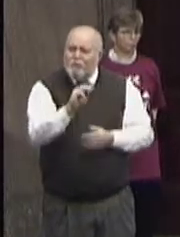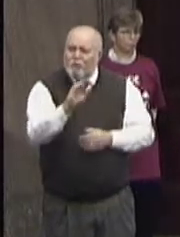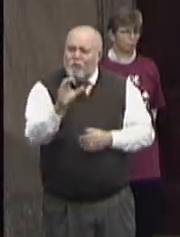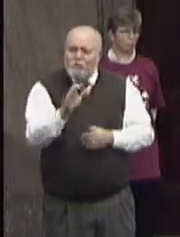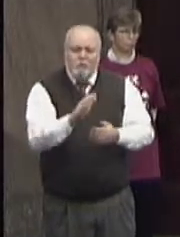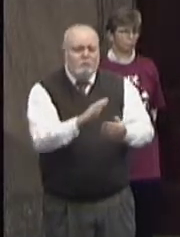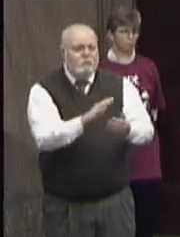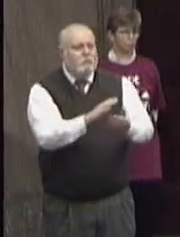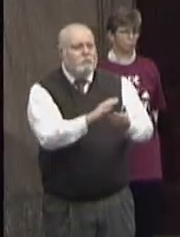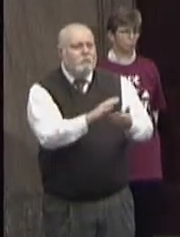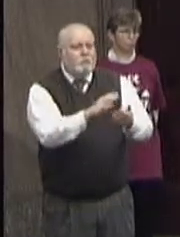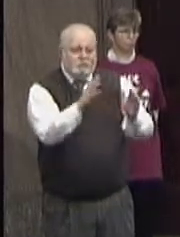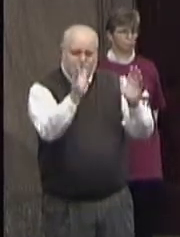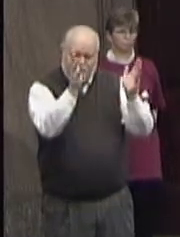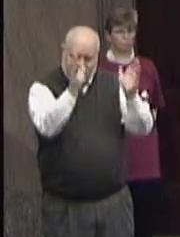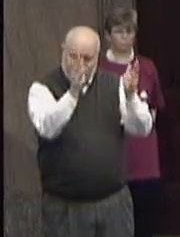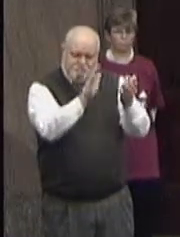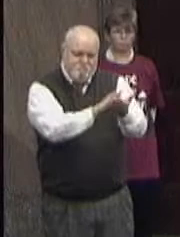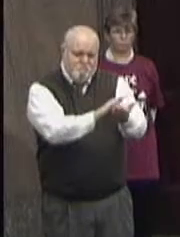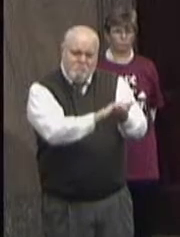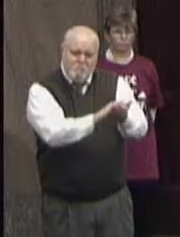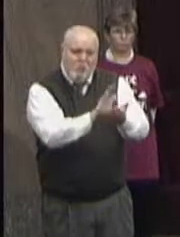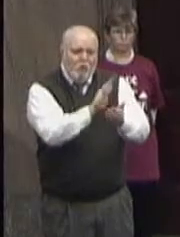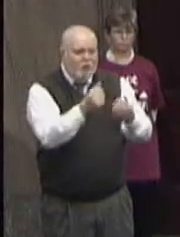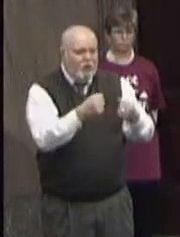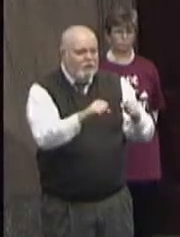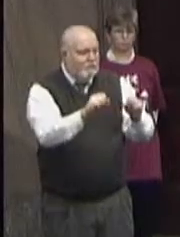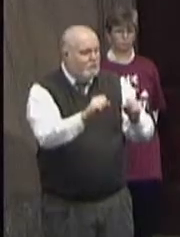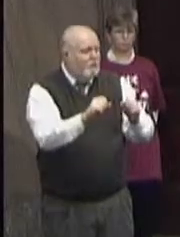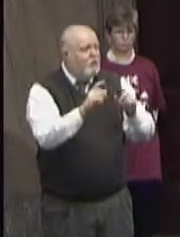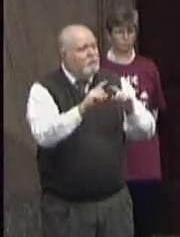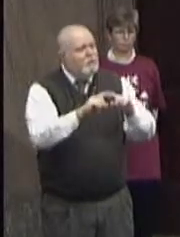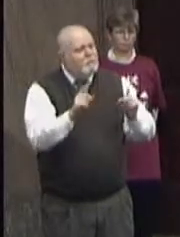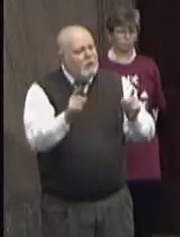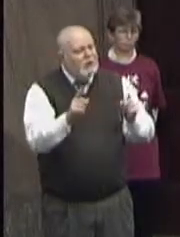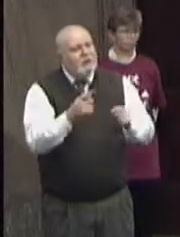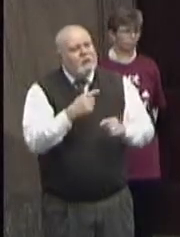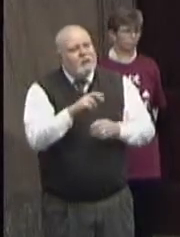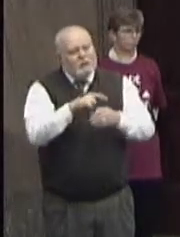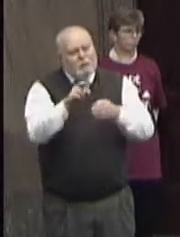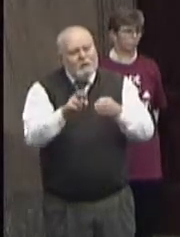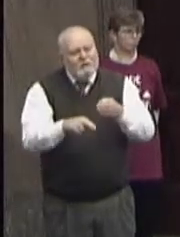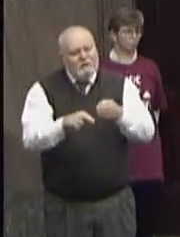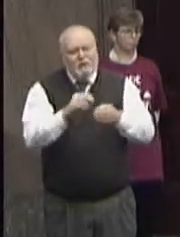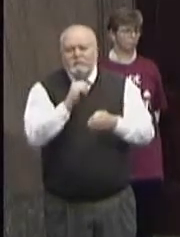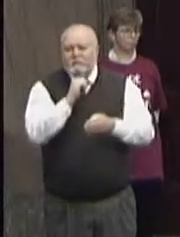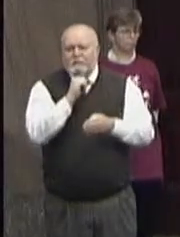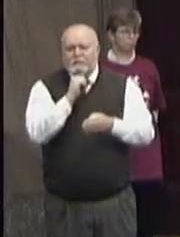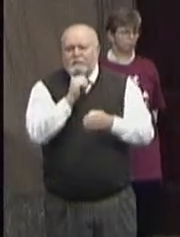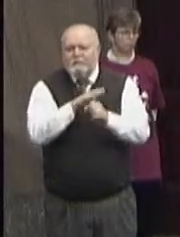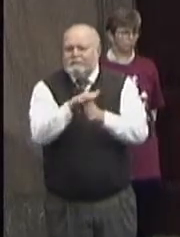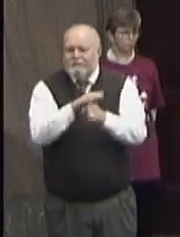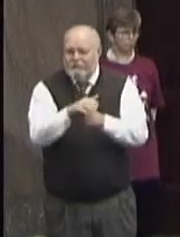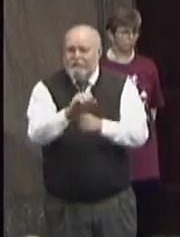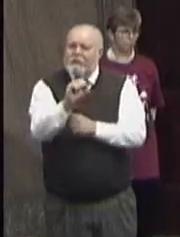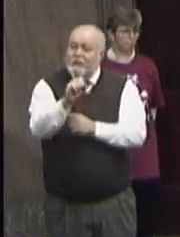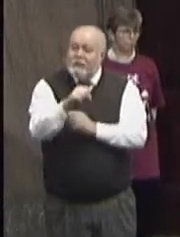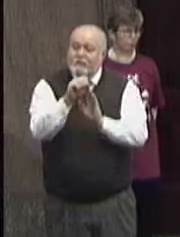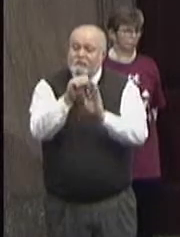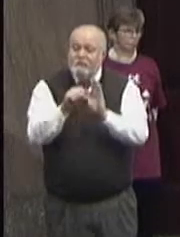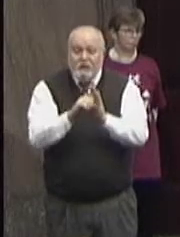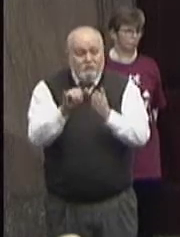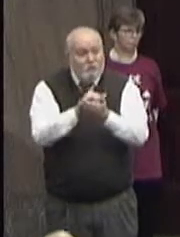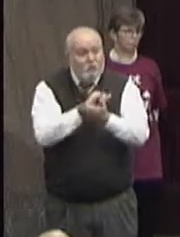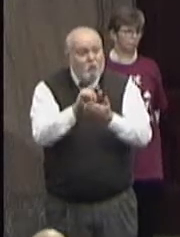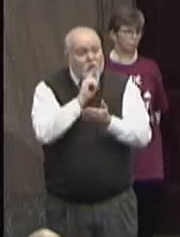and appreciate your time and effort in this manner, County Executive. However, results were insignificant. Yes, the state of New York is responsible